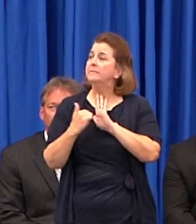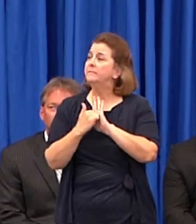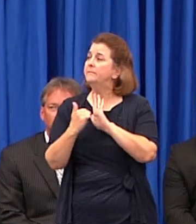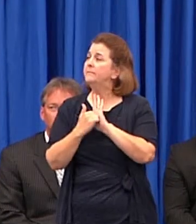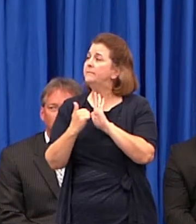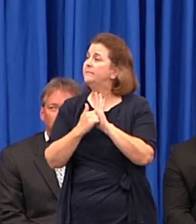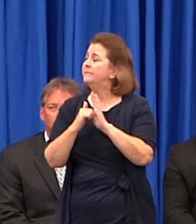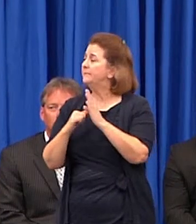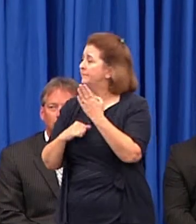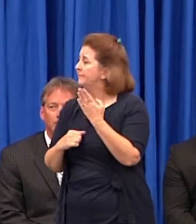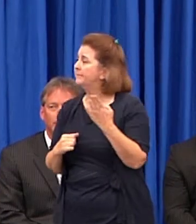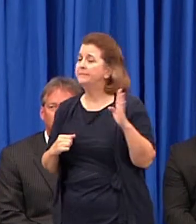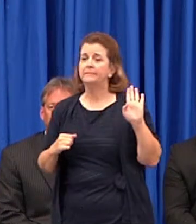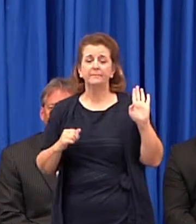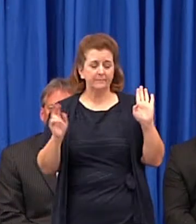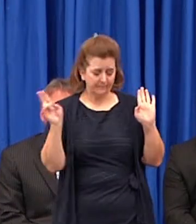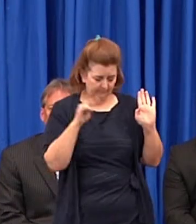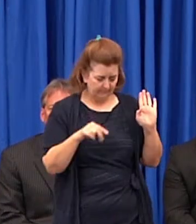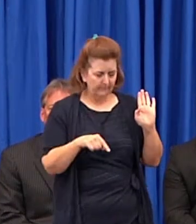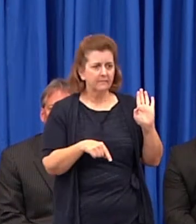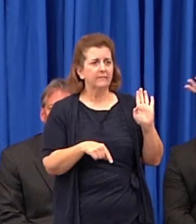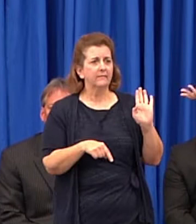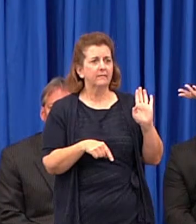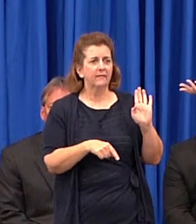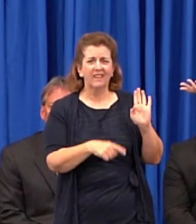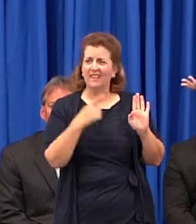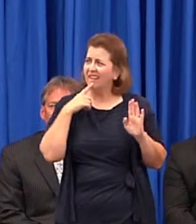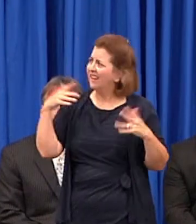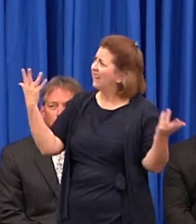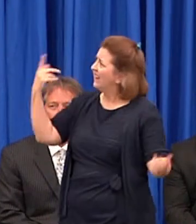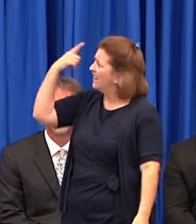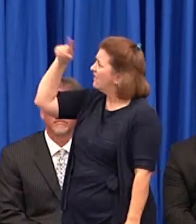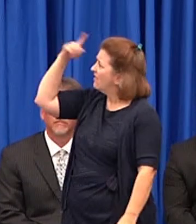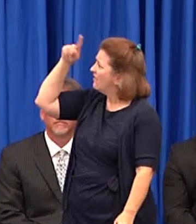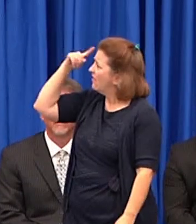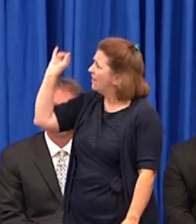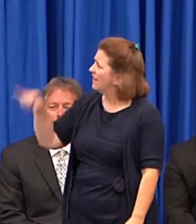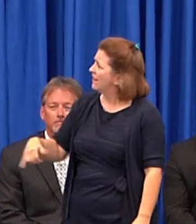and sees the same snail, and the snail says, "What was that all about?"